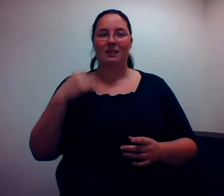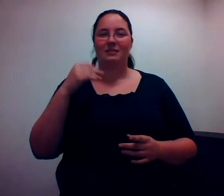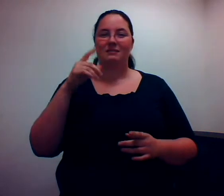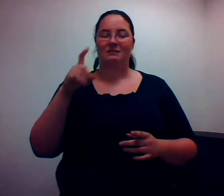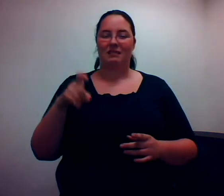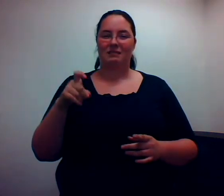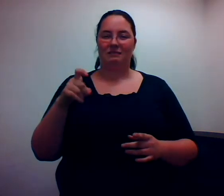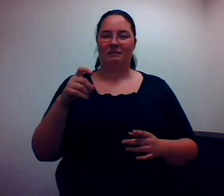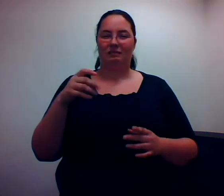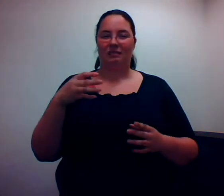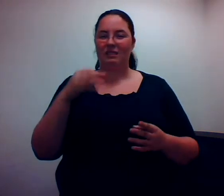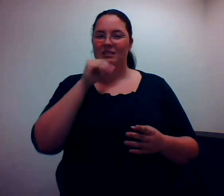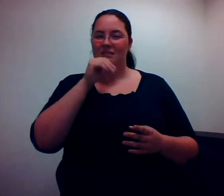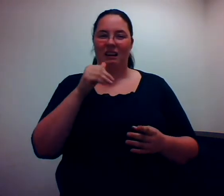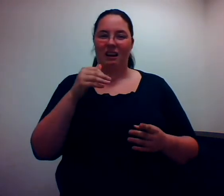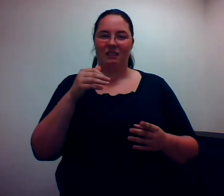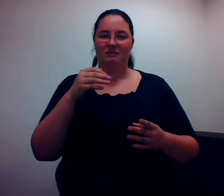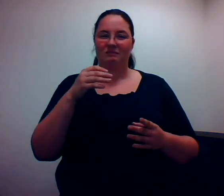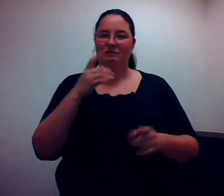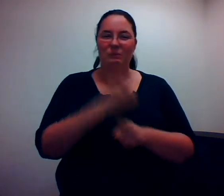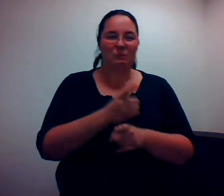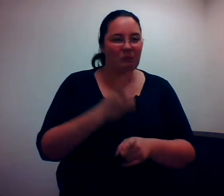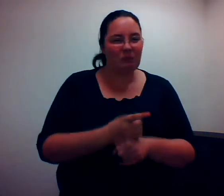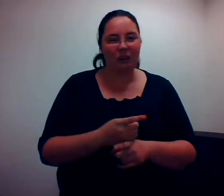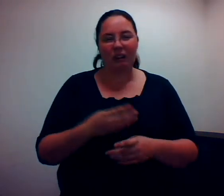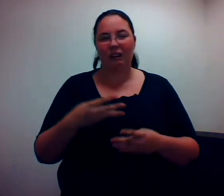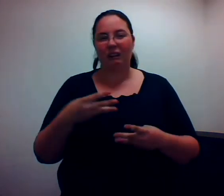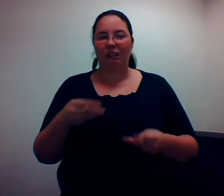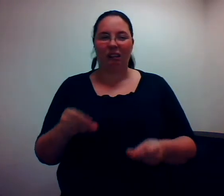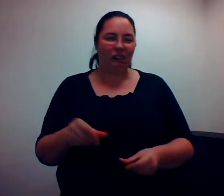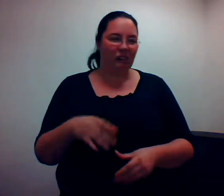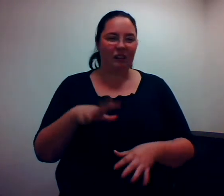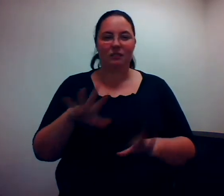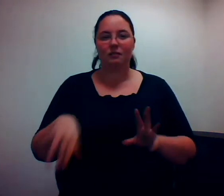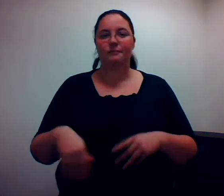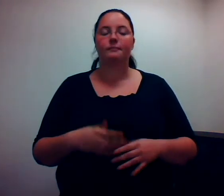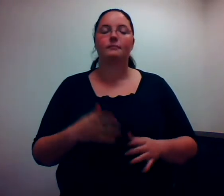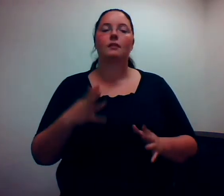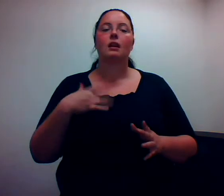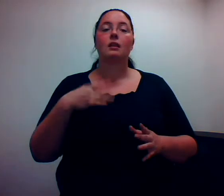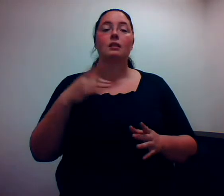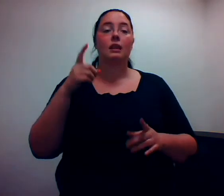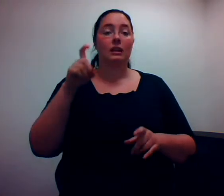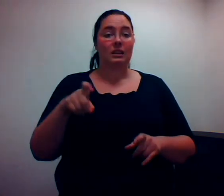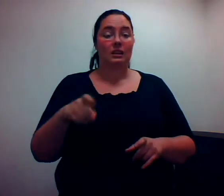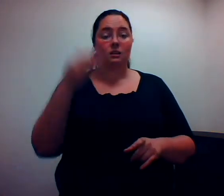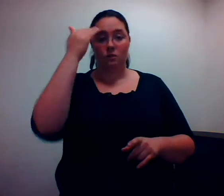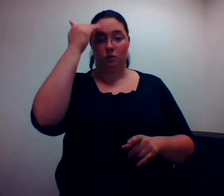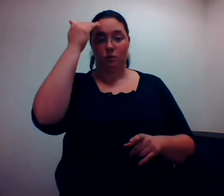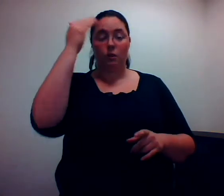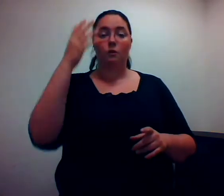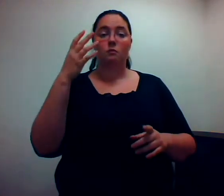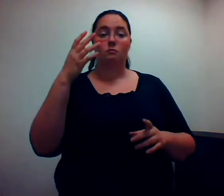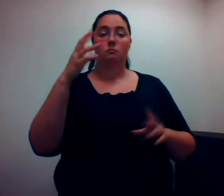to realize that there is a quality information on some of these issues that they're reading about in their books, that they are real issues that people are writing